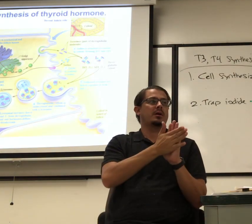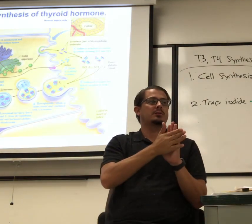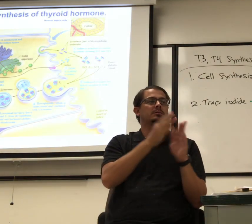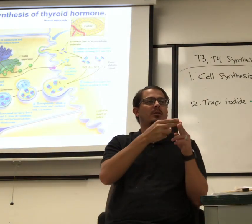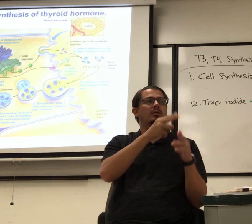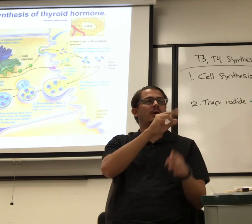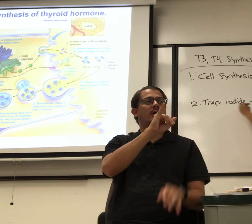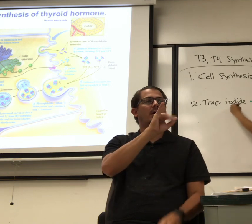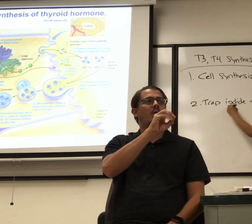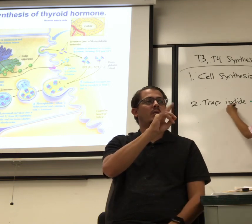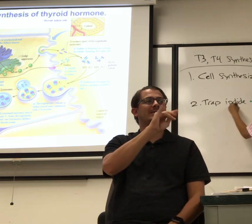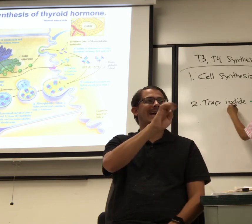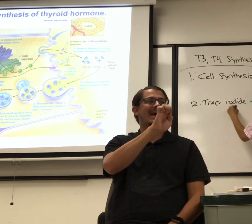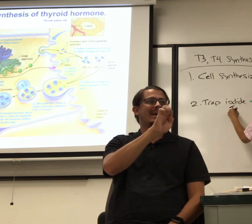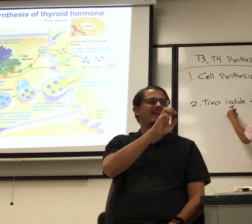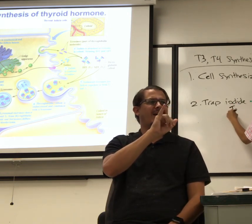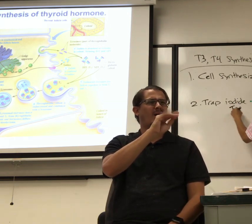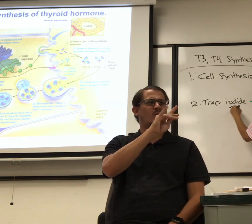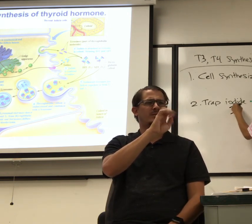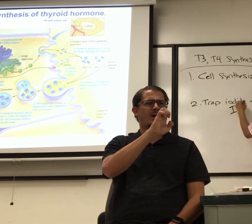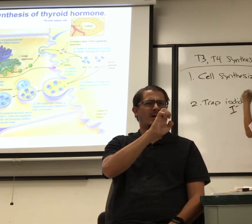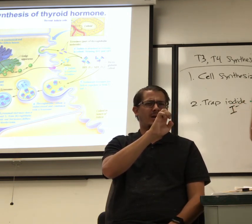So when you oxidize it, you call it